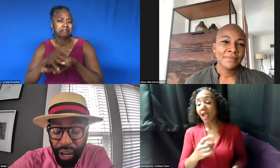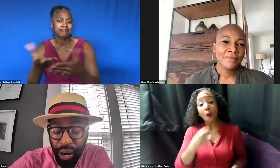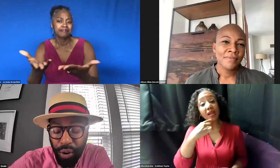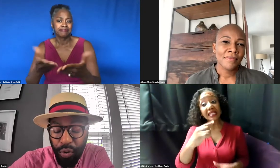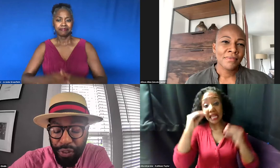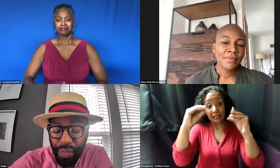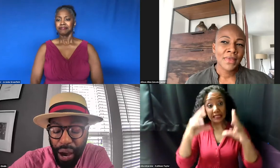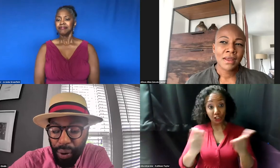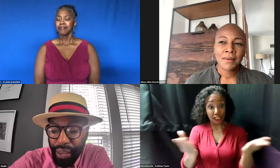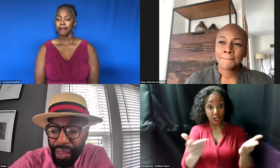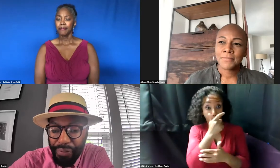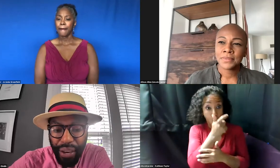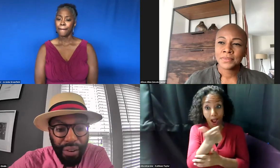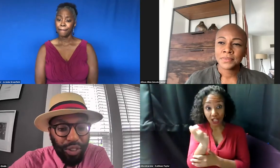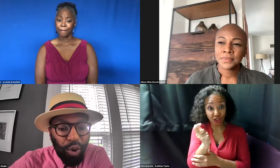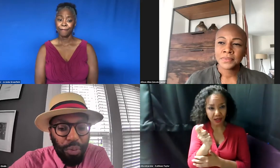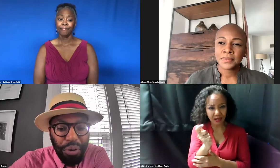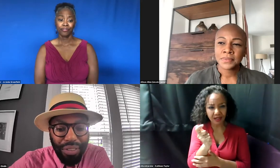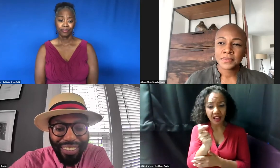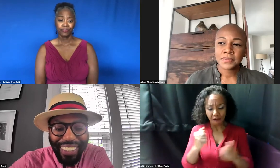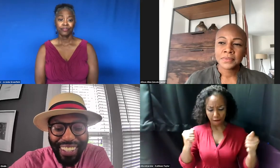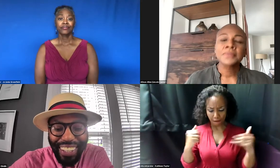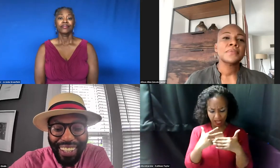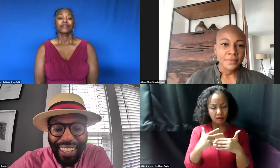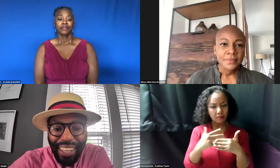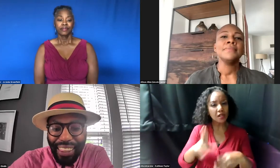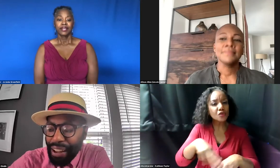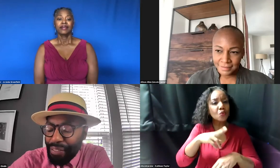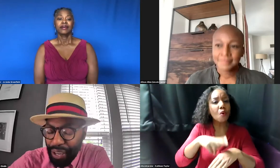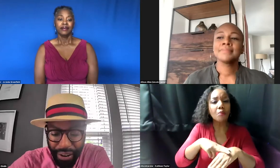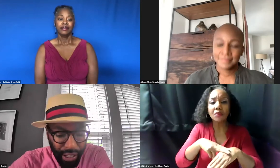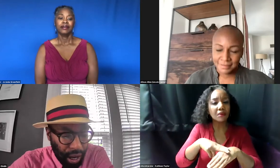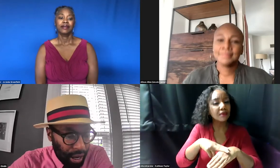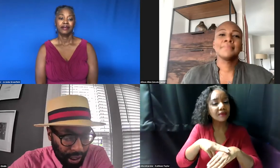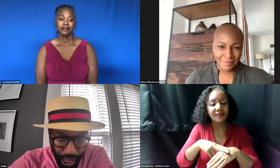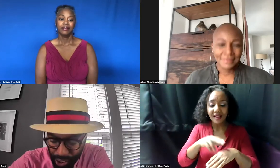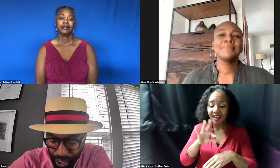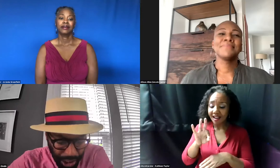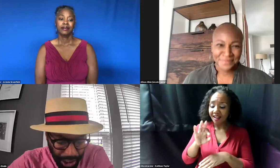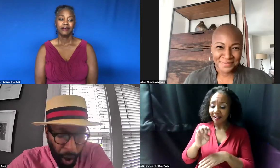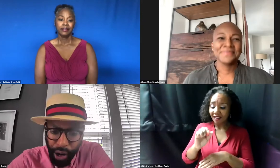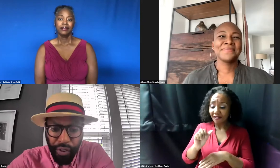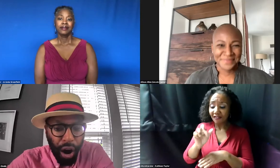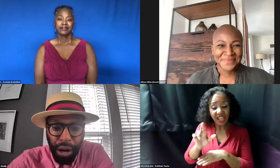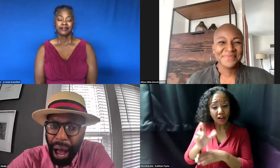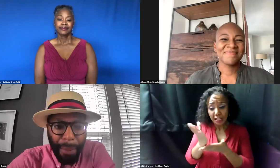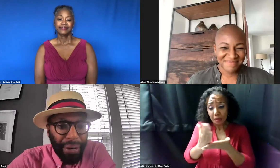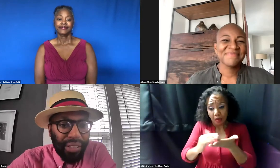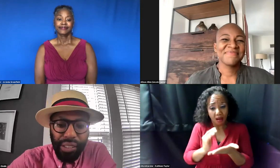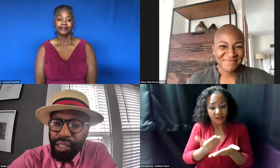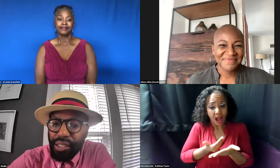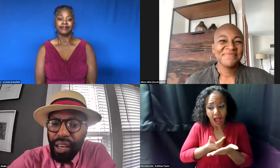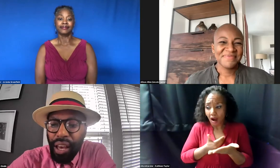educators who are here who feel that way, that fear is normal. That fear is it's a part of our